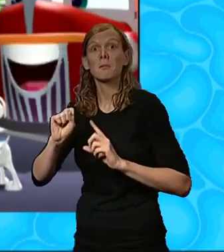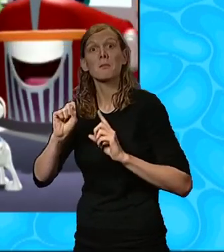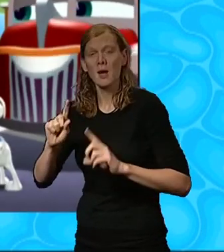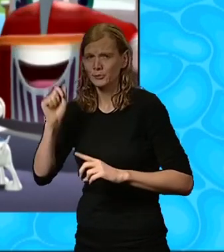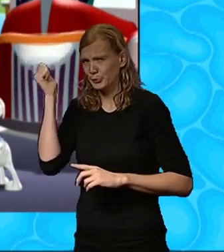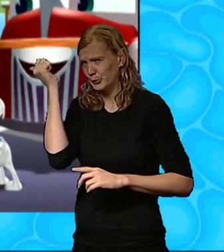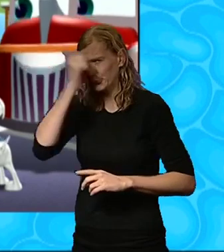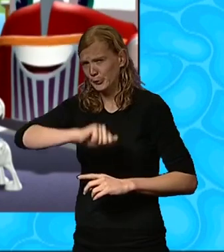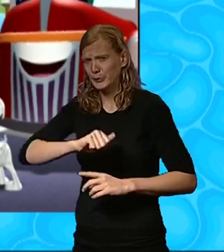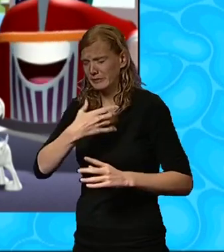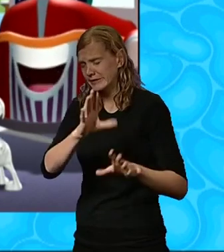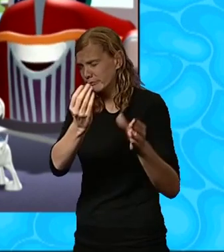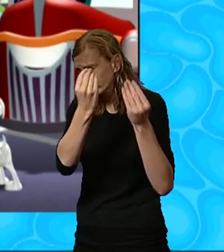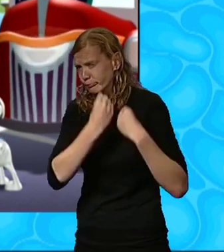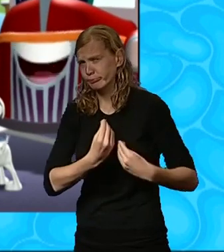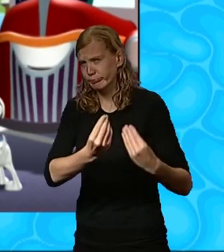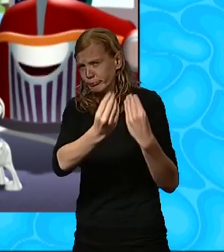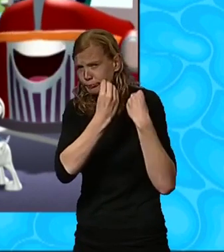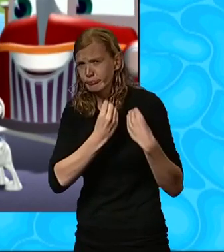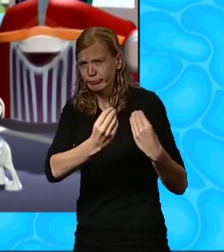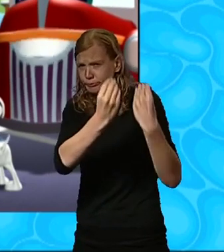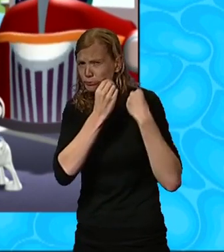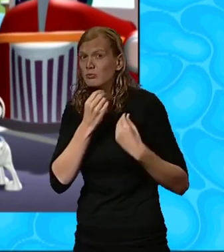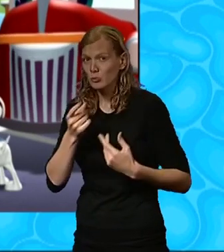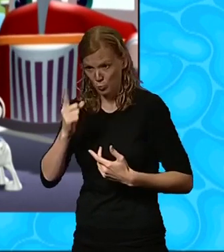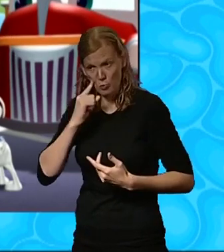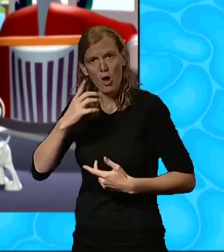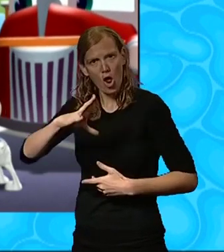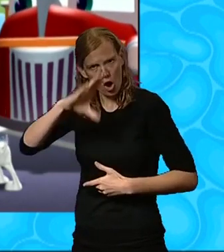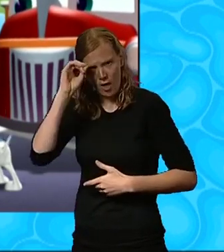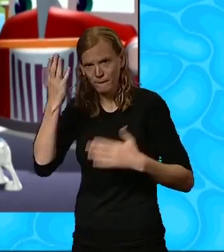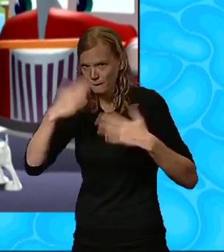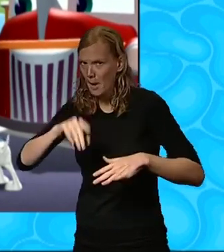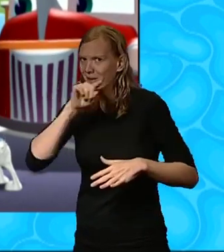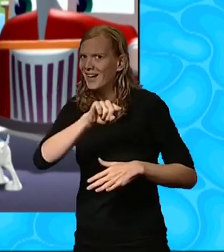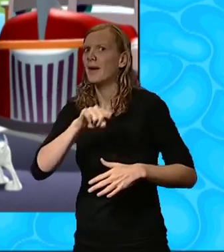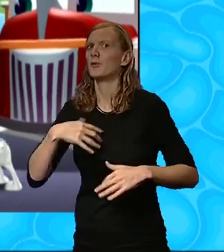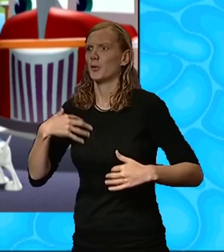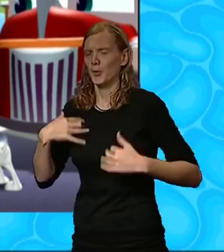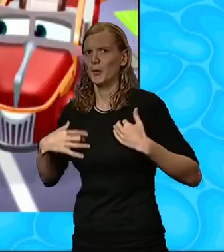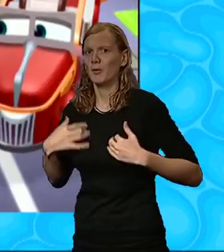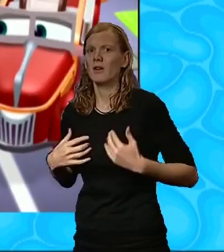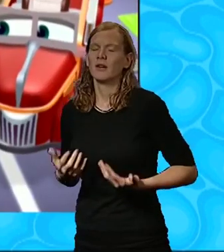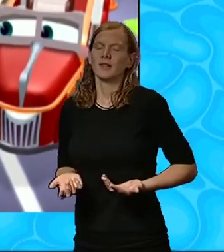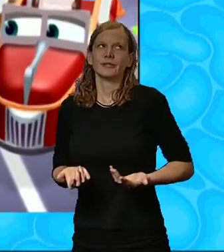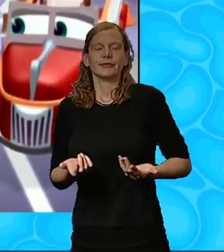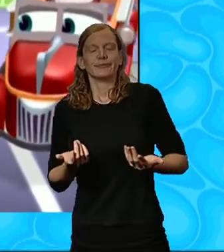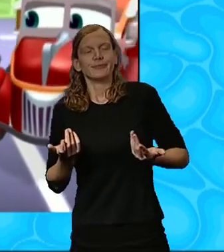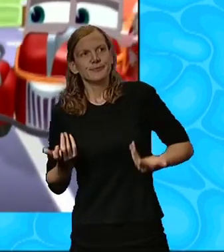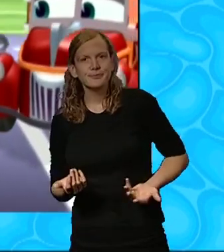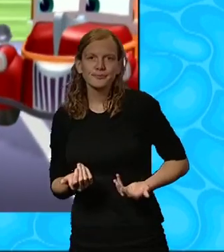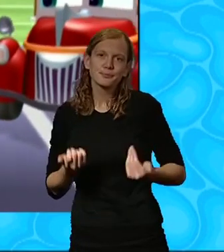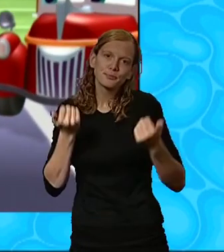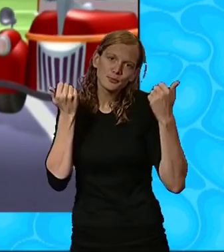know about firefighting, and I think you could learn a thing or two from him. Oh, okay. I'd better go and tell